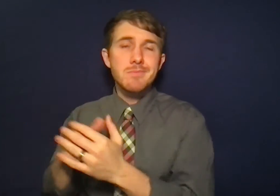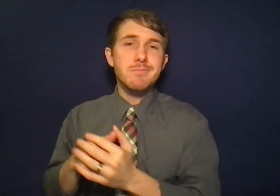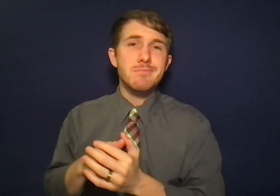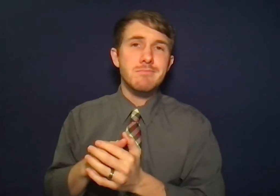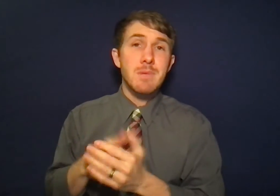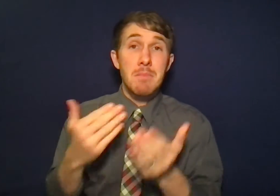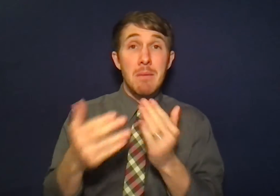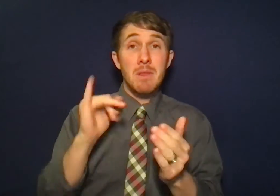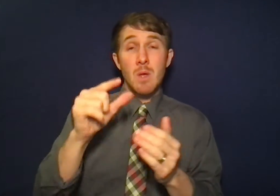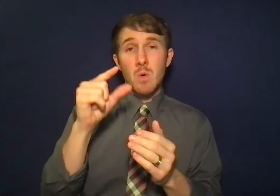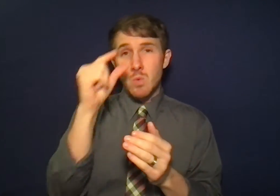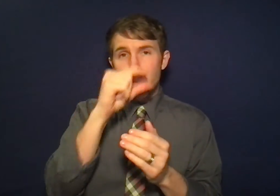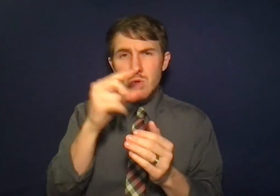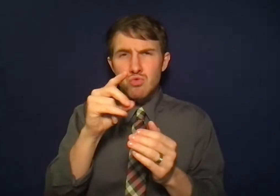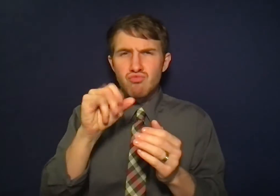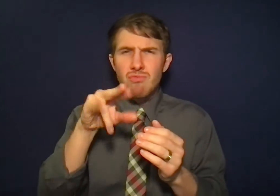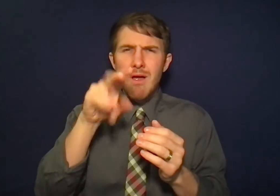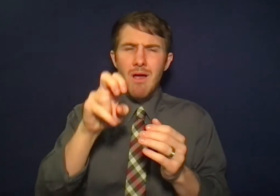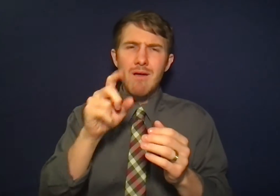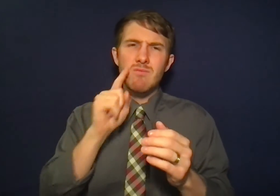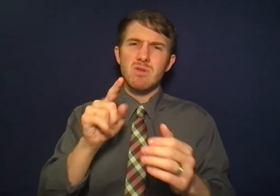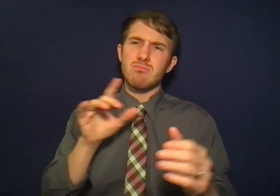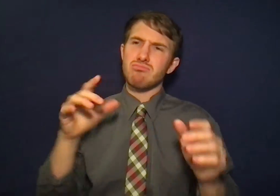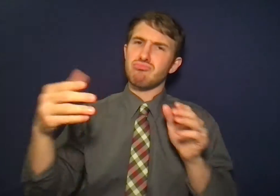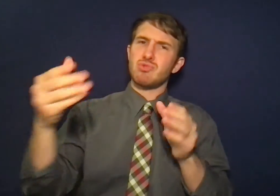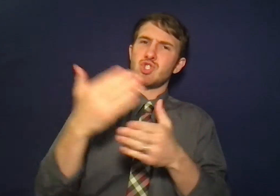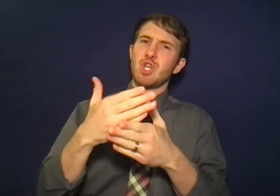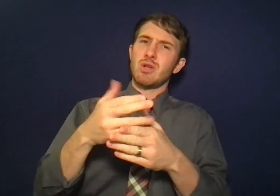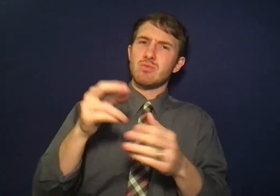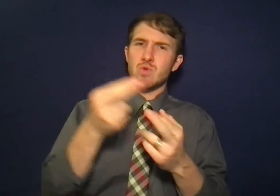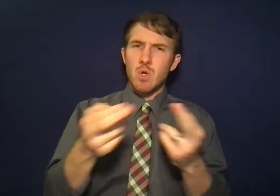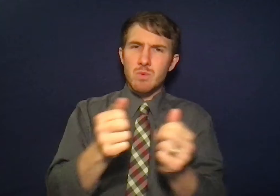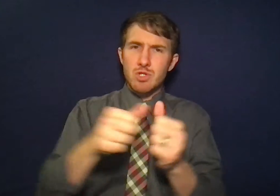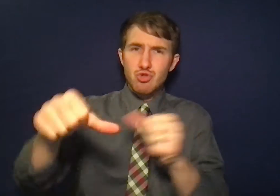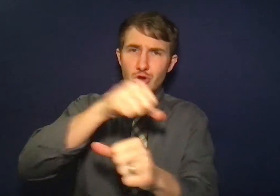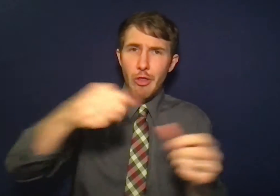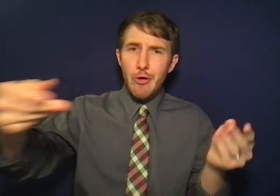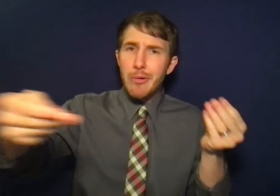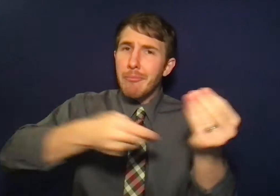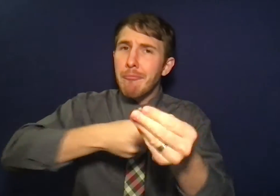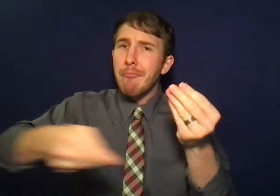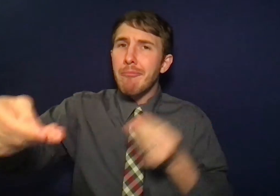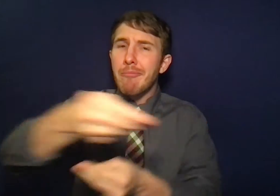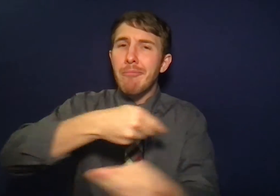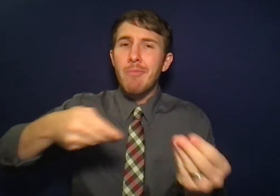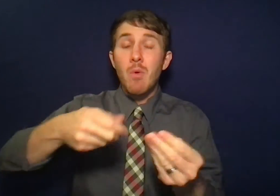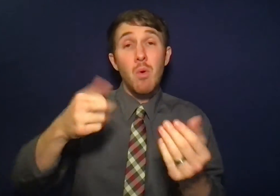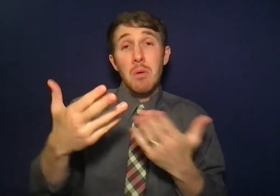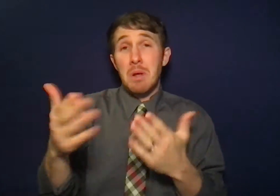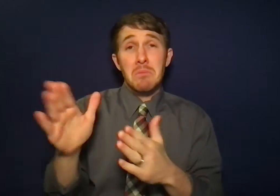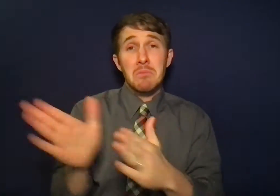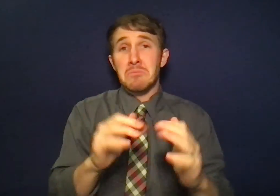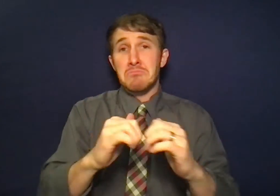students. You might use the Google Drive to share resources with one another. Or you could plan an event.